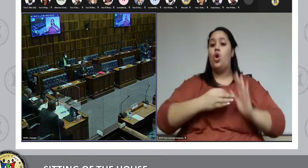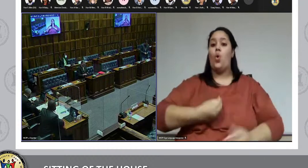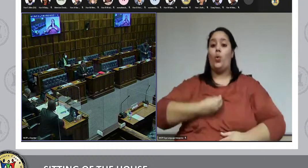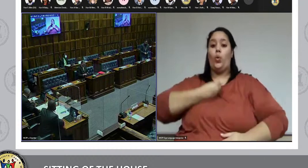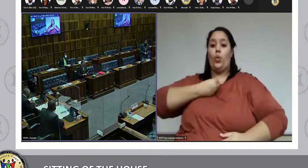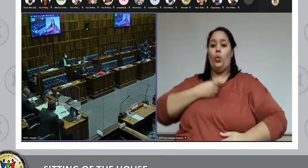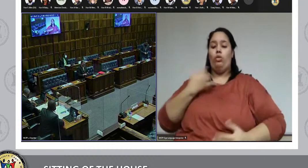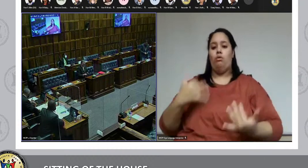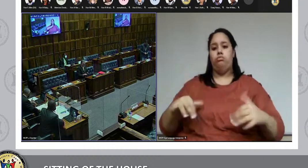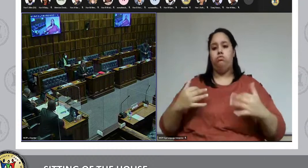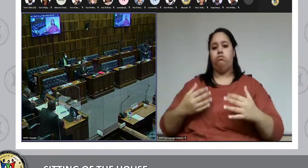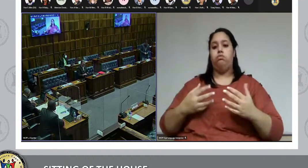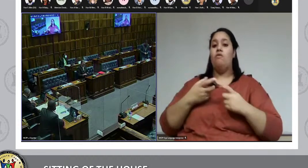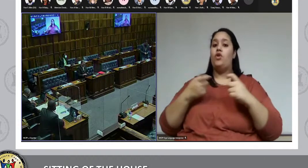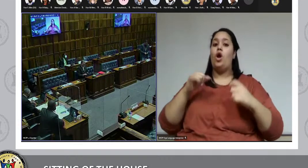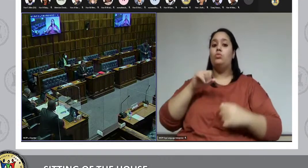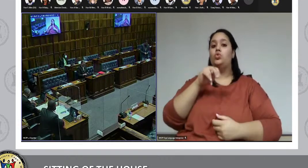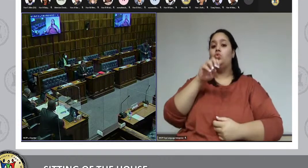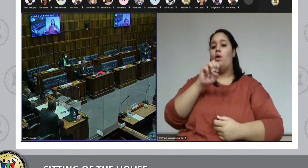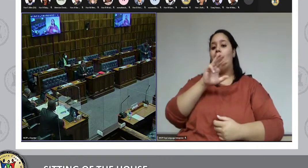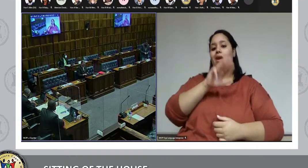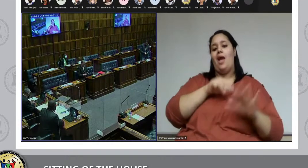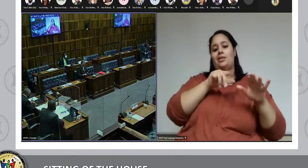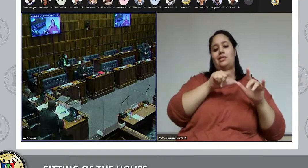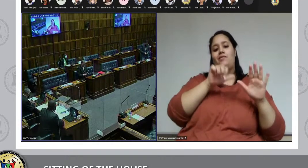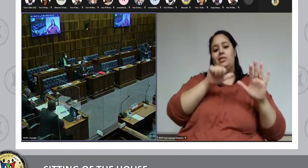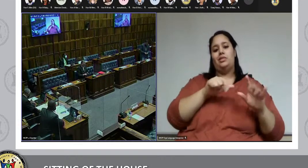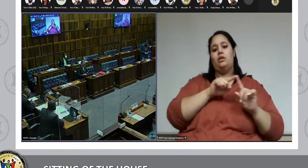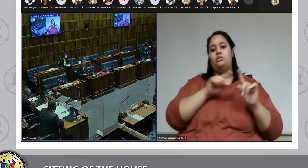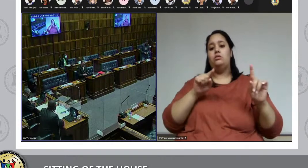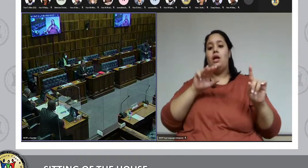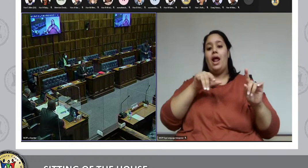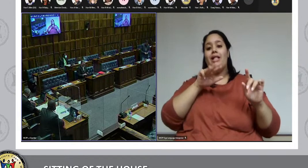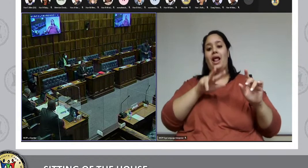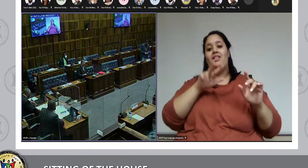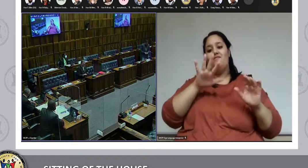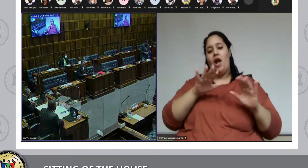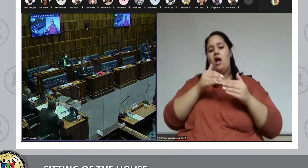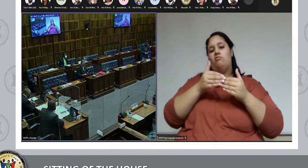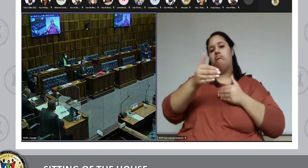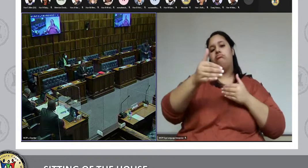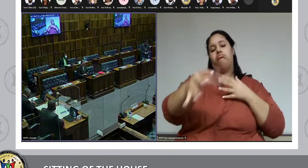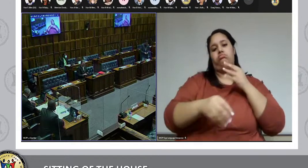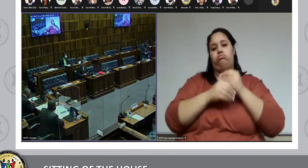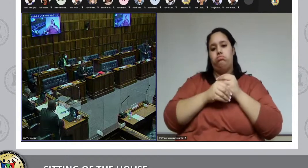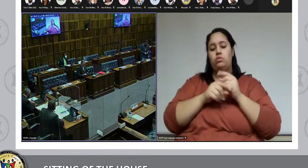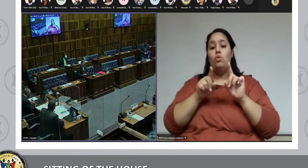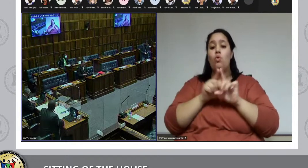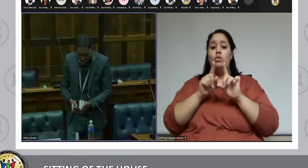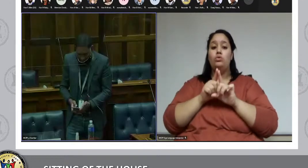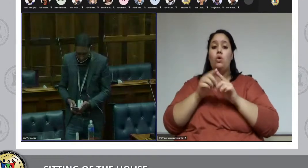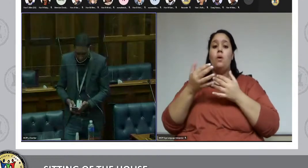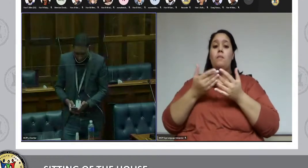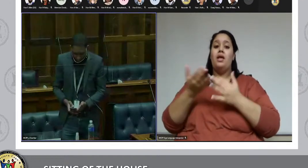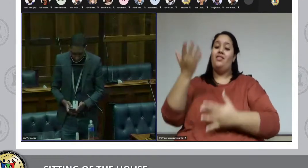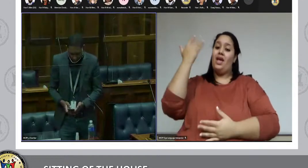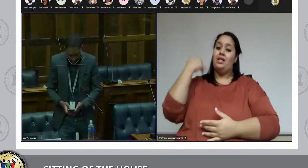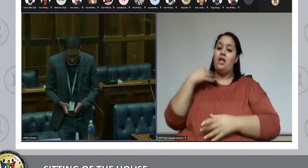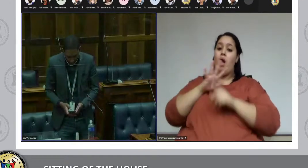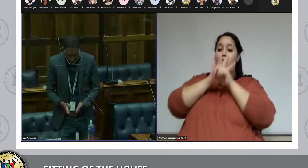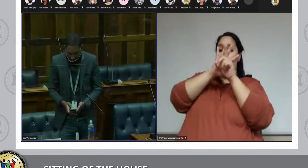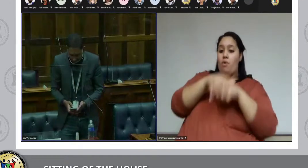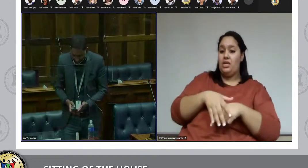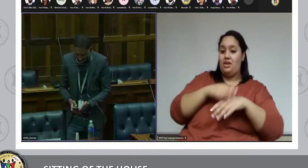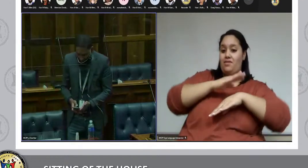of June 1976, 1980, 1985, and beyond, which forced the then oppressive regime to end